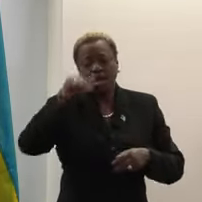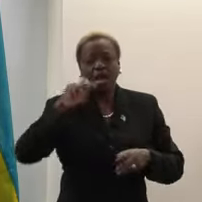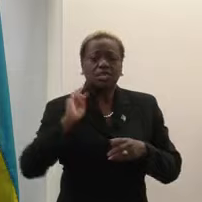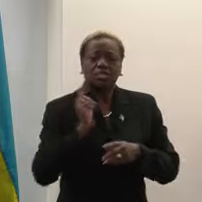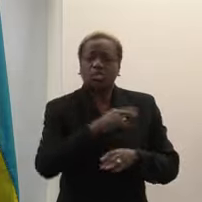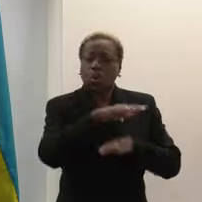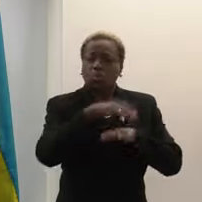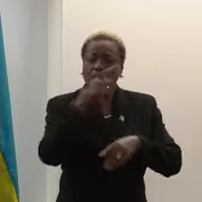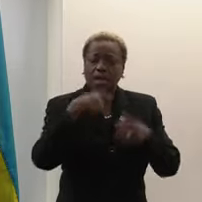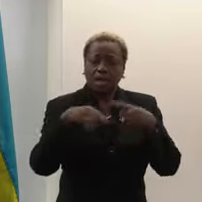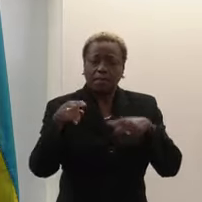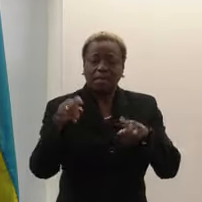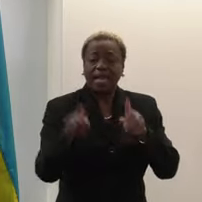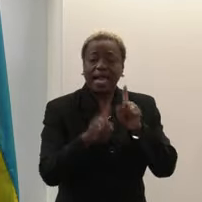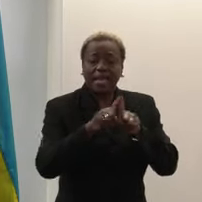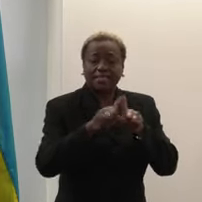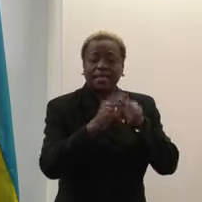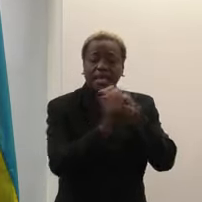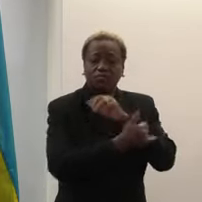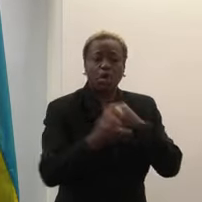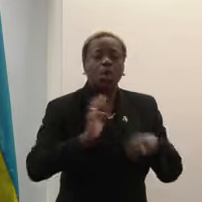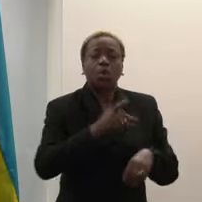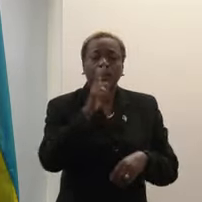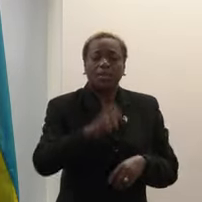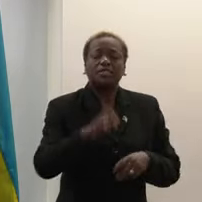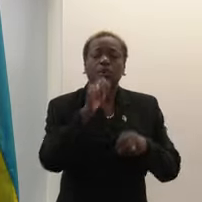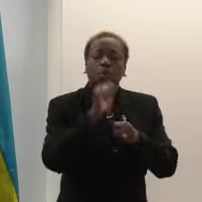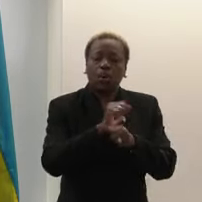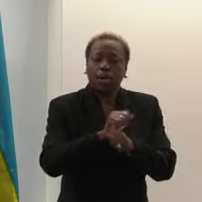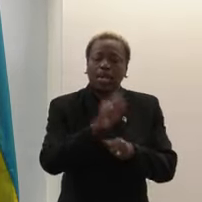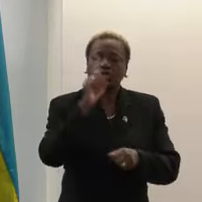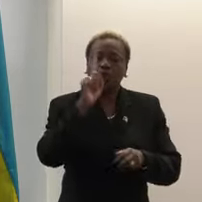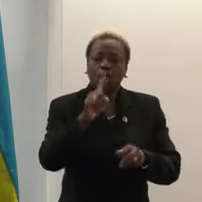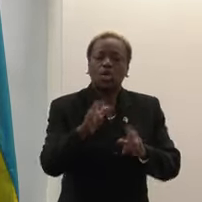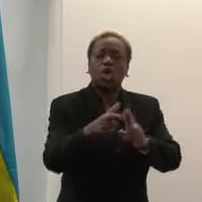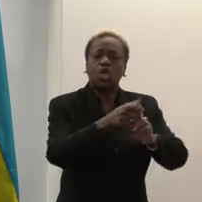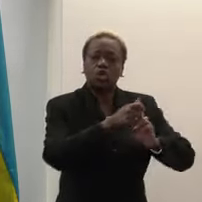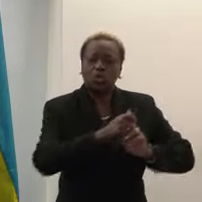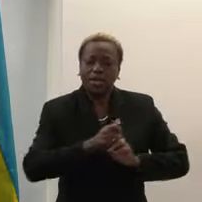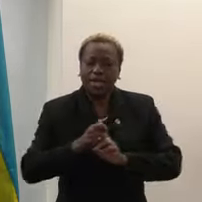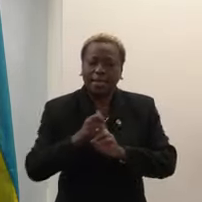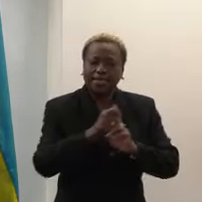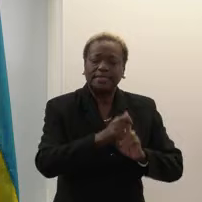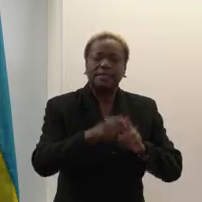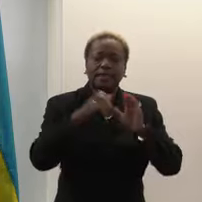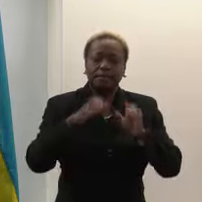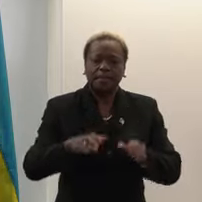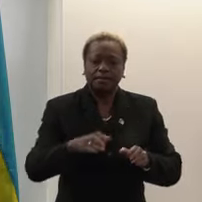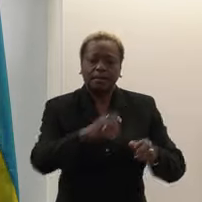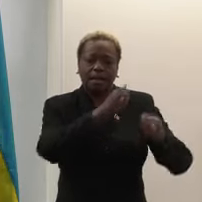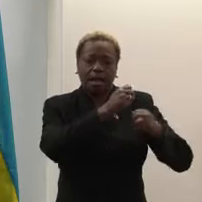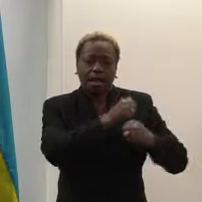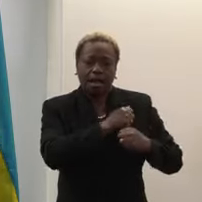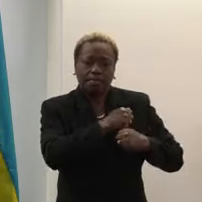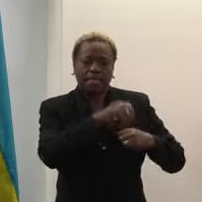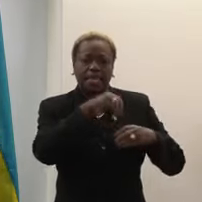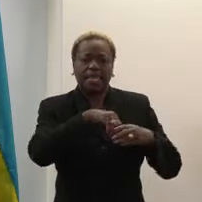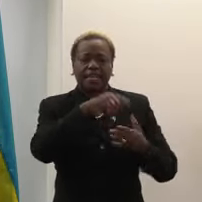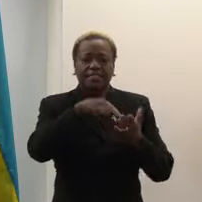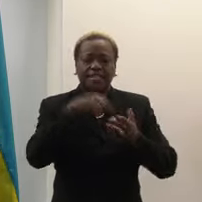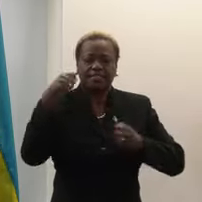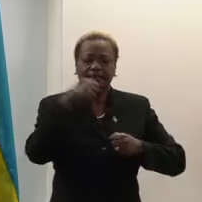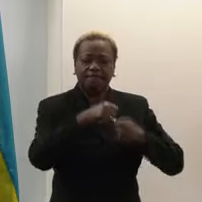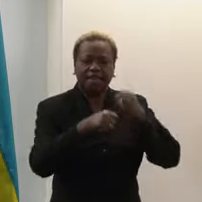country, we must work as one united citizen army in this fight. We